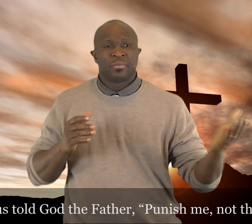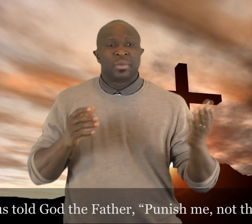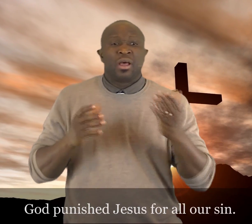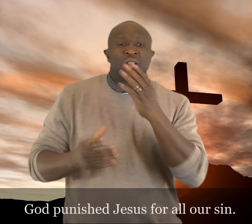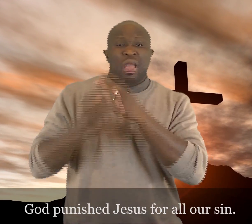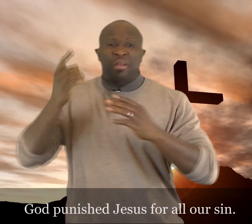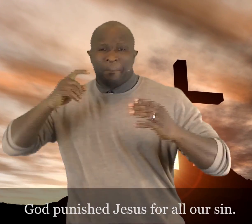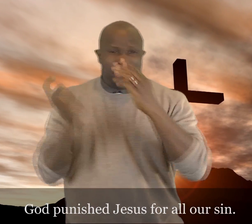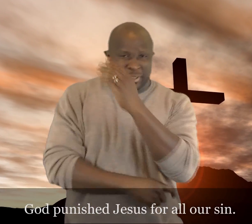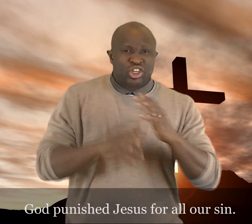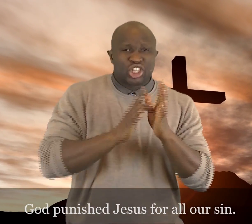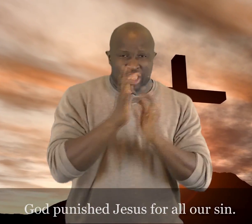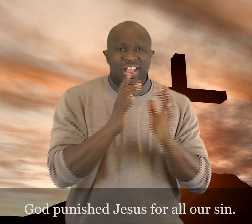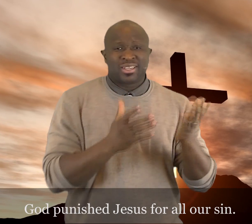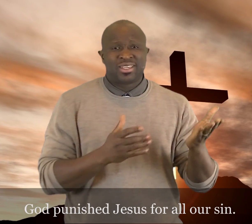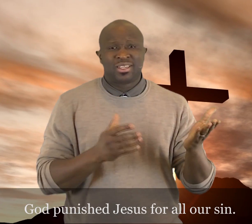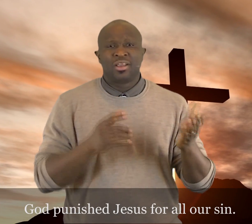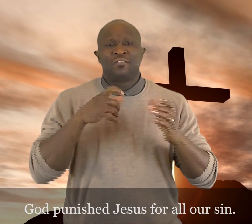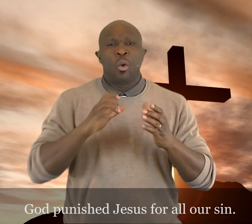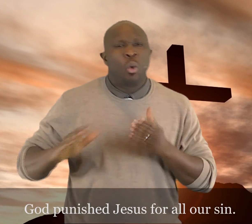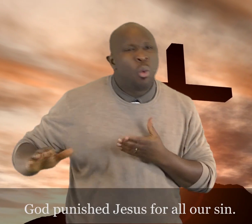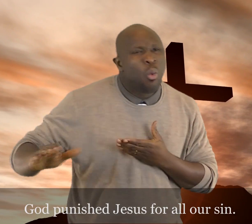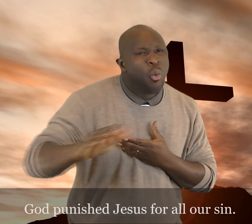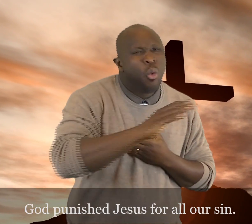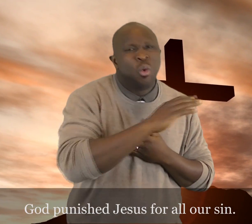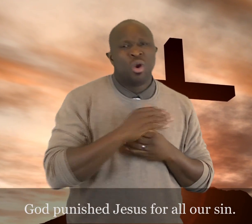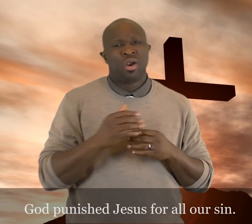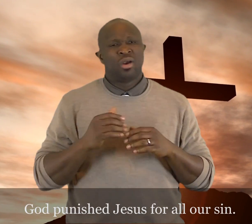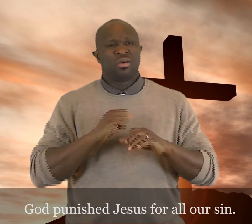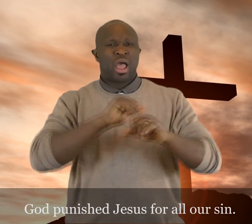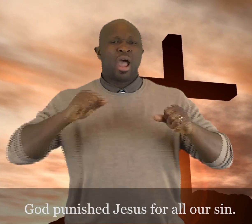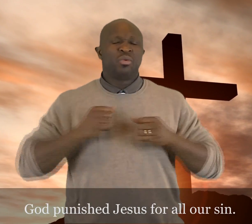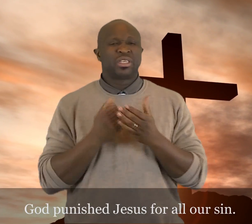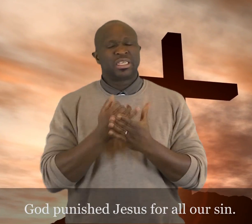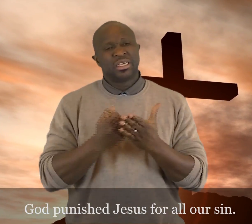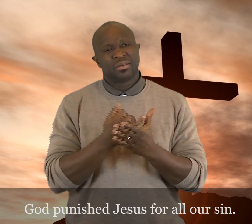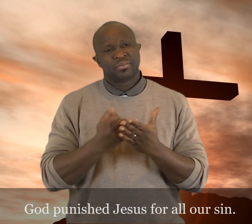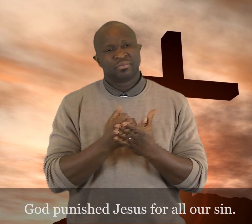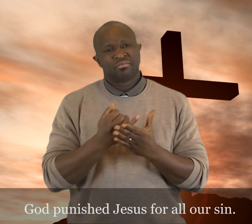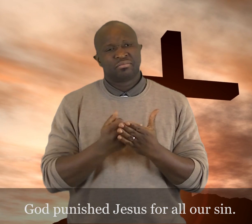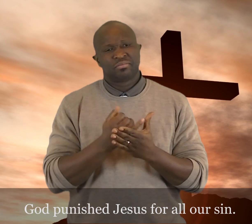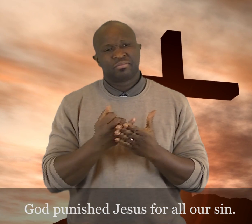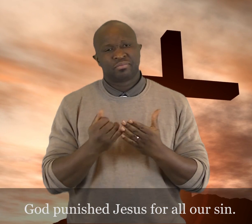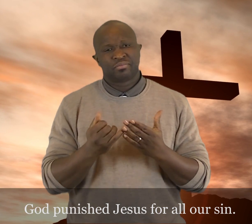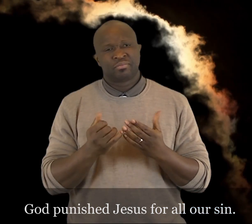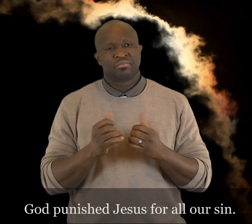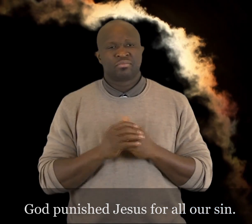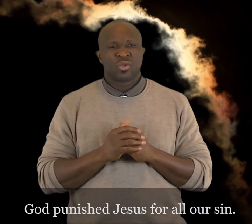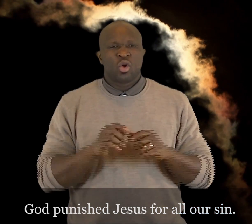was there, he said to the Father, "Punish me for their sins instead of them." Christ